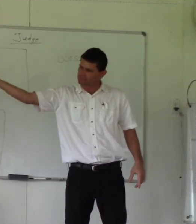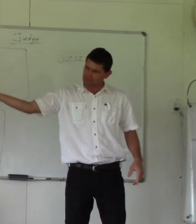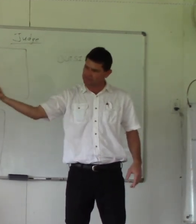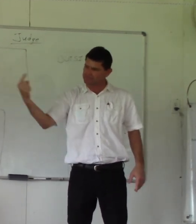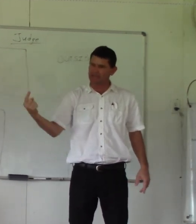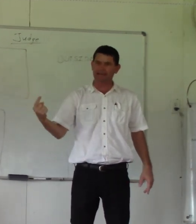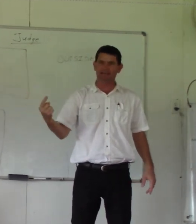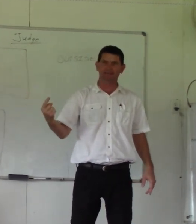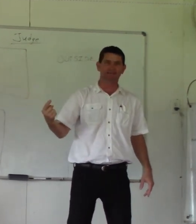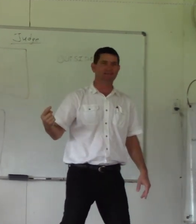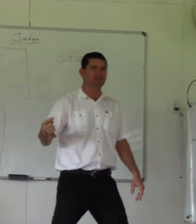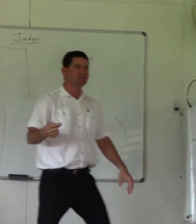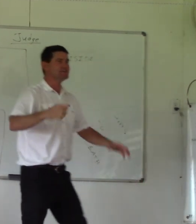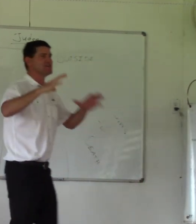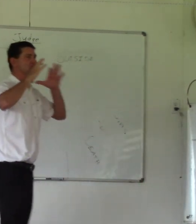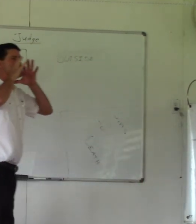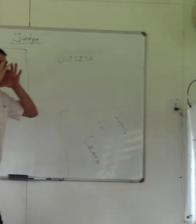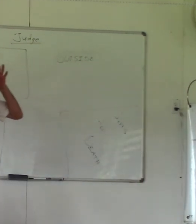Comes inside. Big beard.